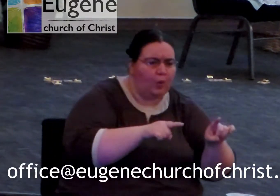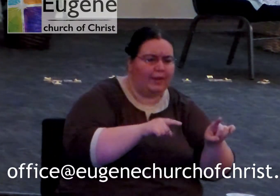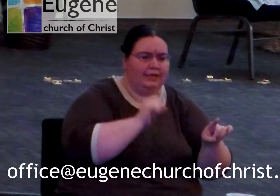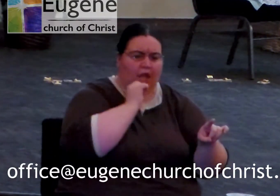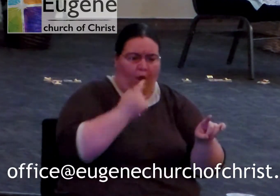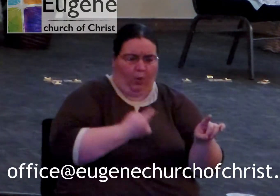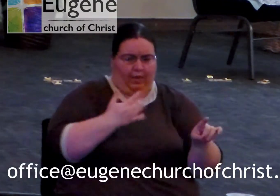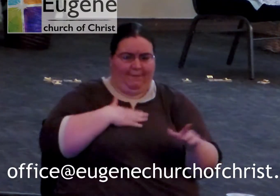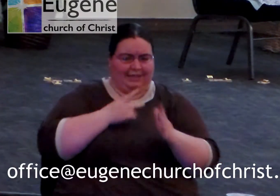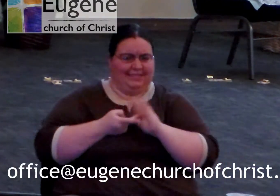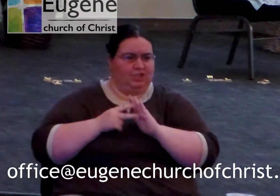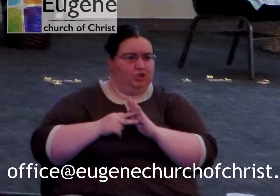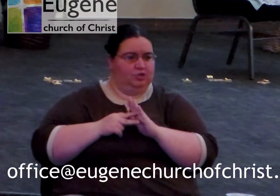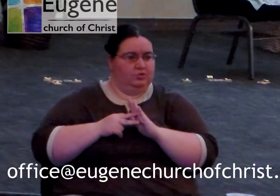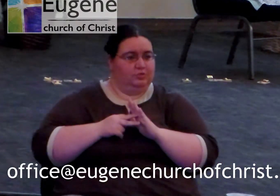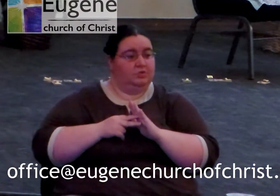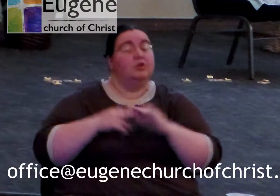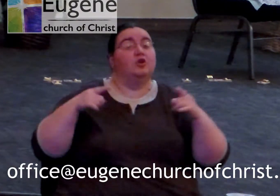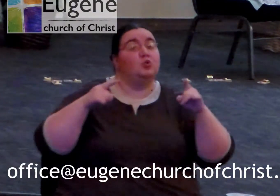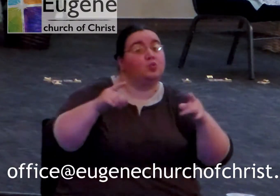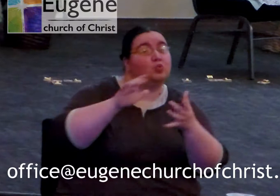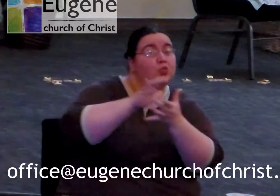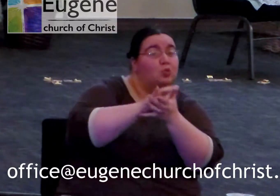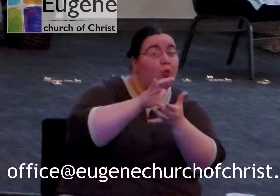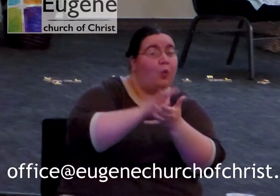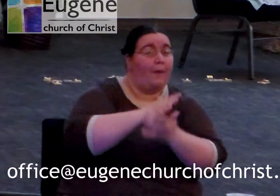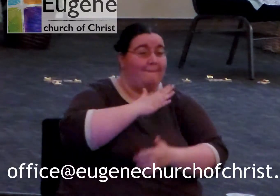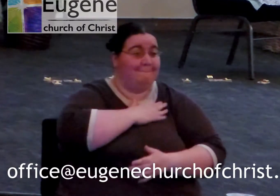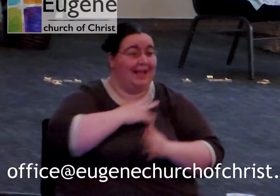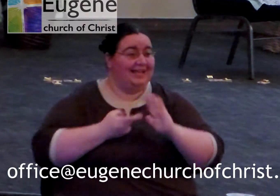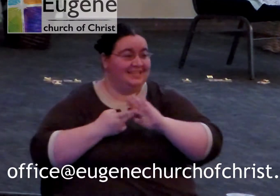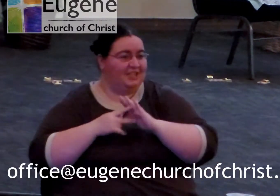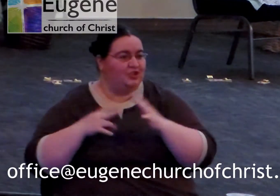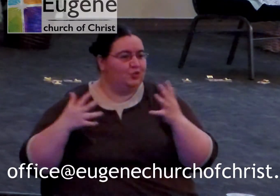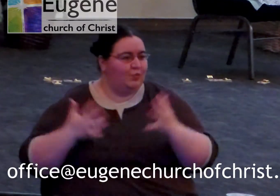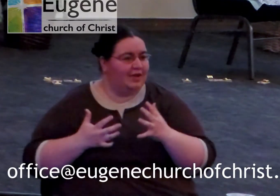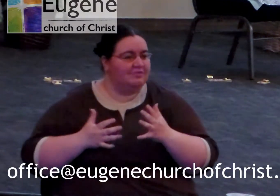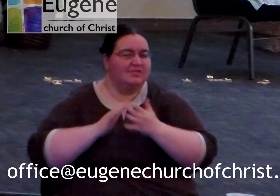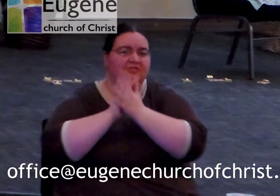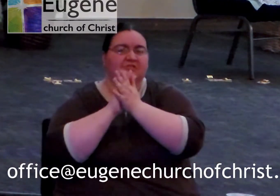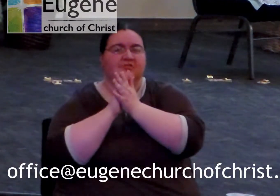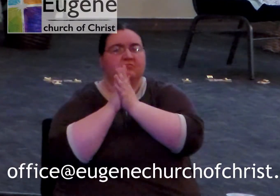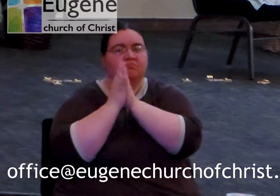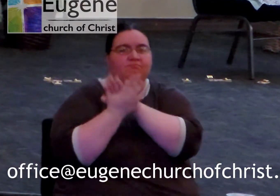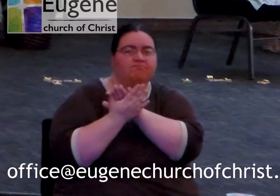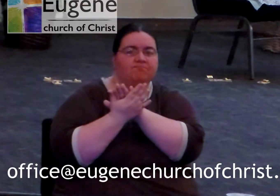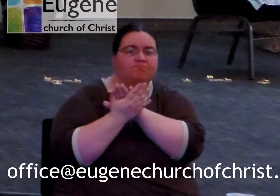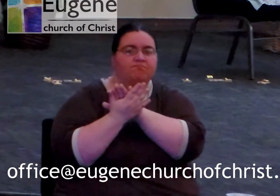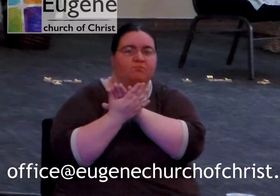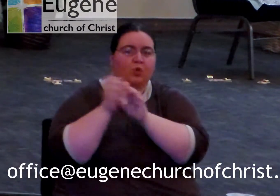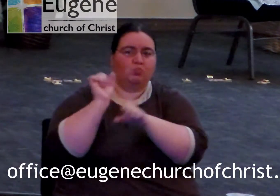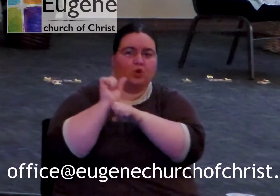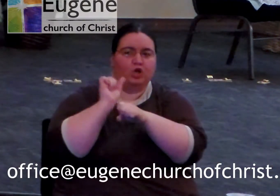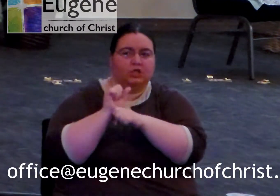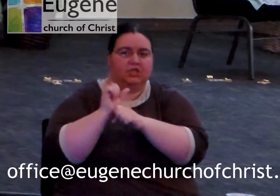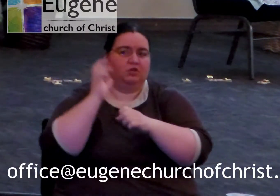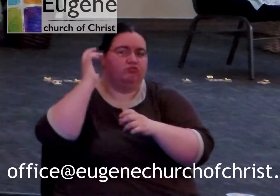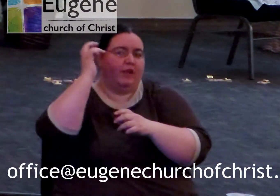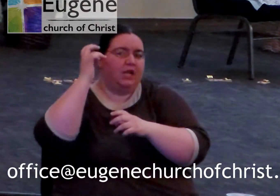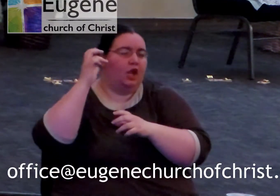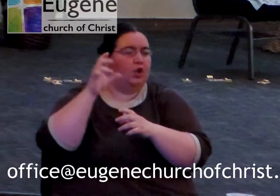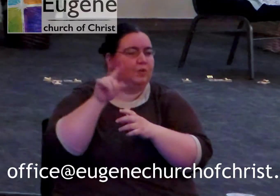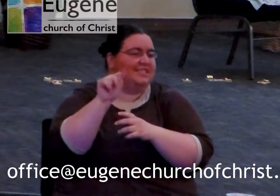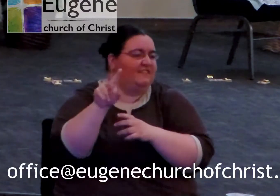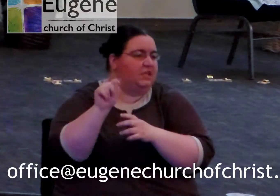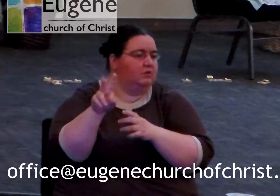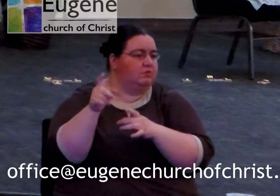to simply be a radio television major. That was it. That was my focus. I knew for 4 years I wanted to do that. And while it's very common in college